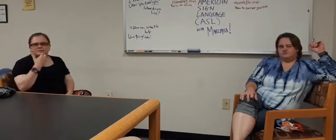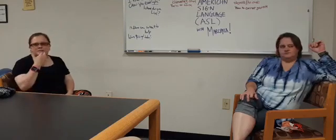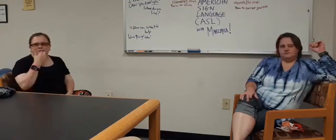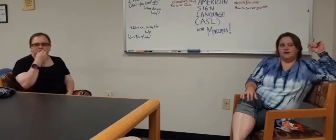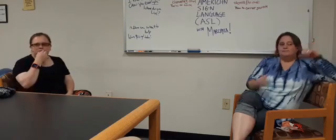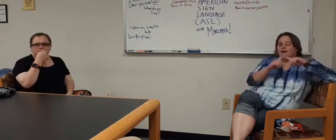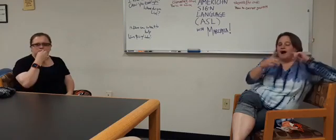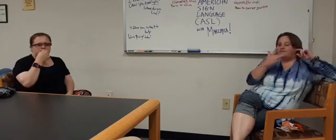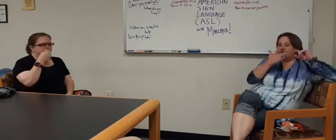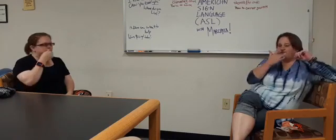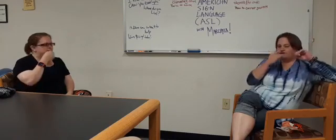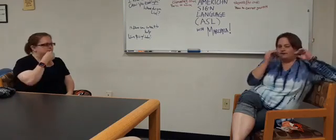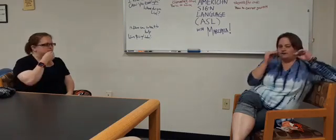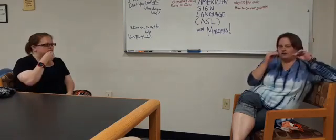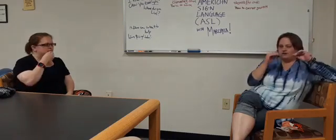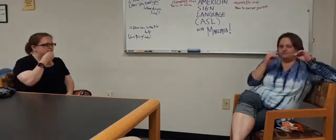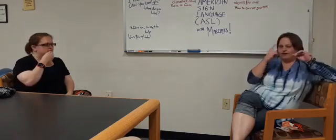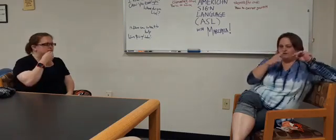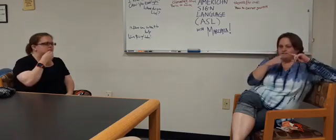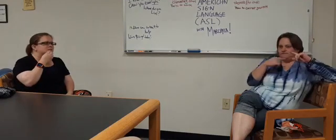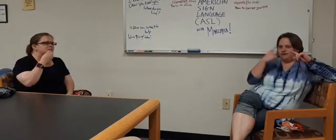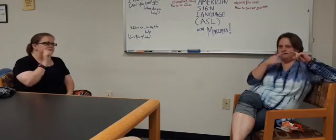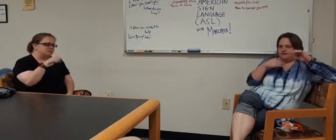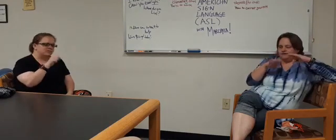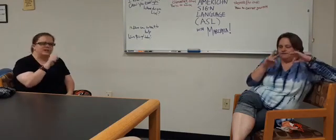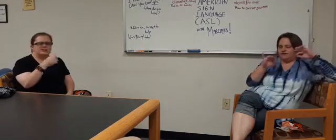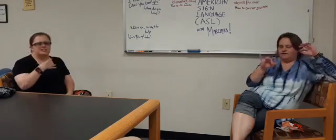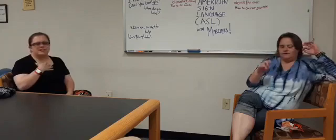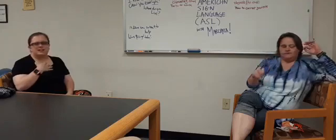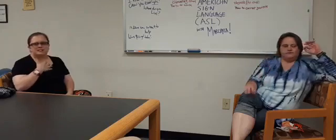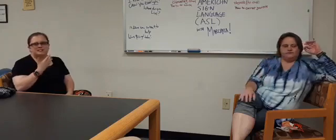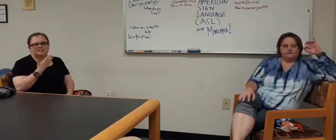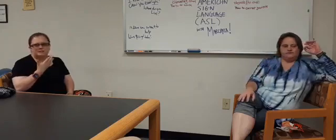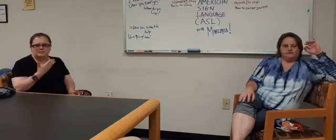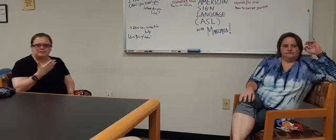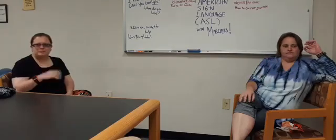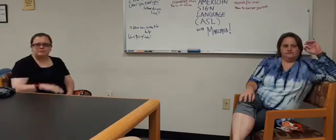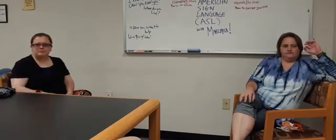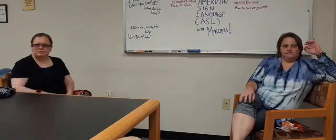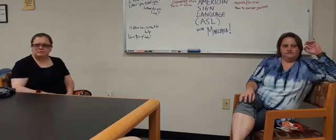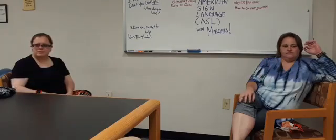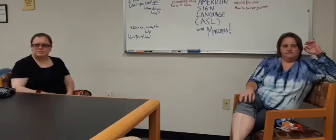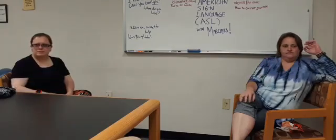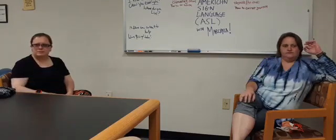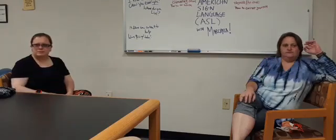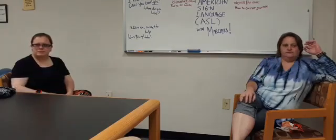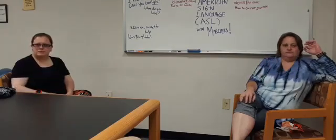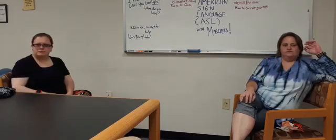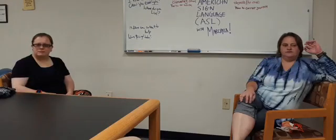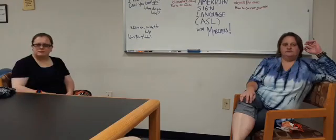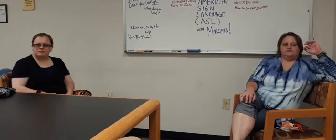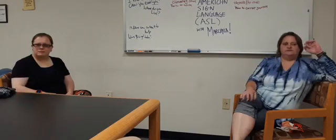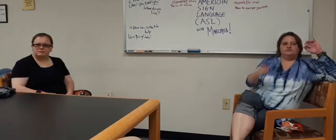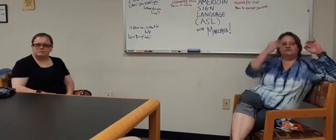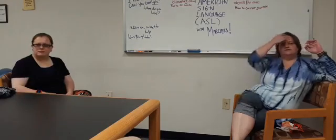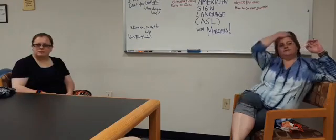But I prefer teaching face to face. Yeah, well, Yes. I mean, I remember like when when I could have kids come